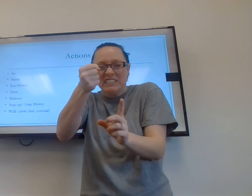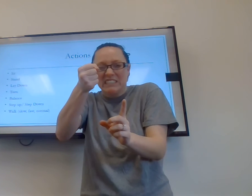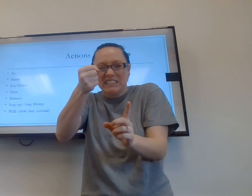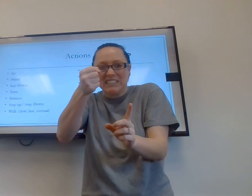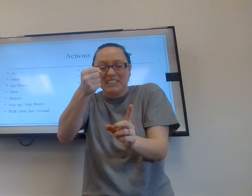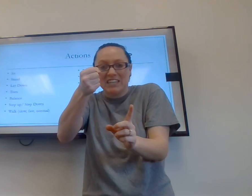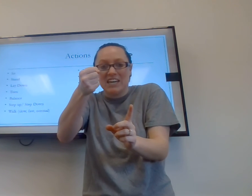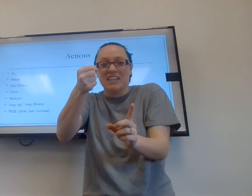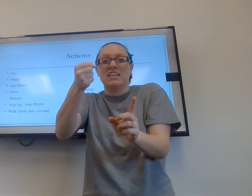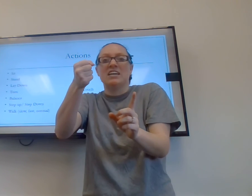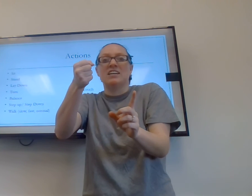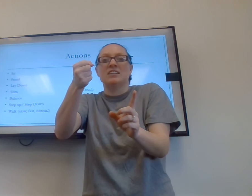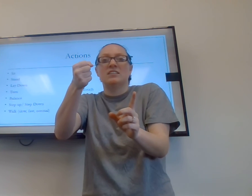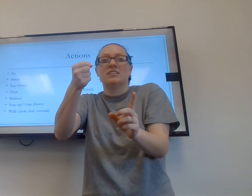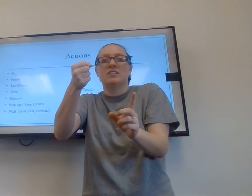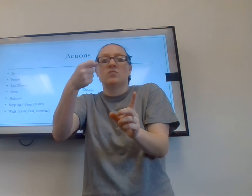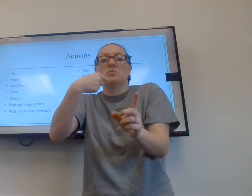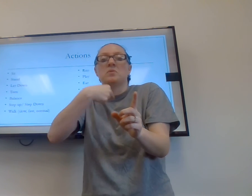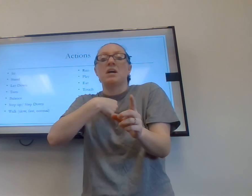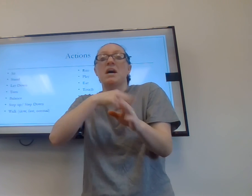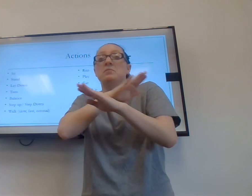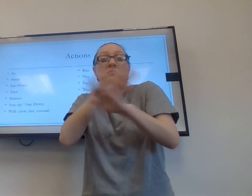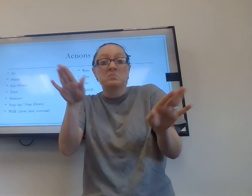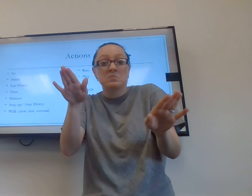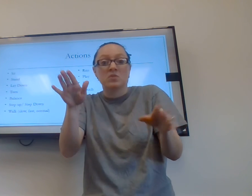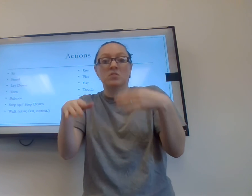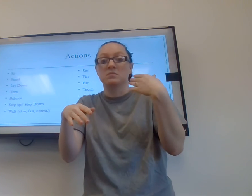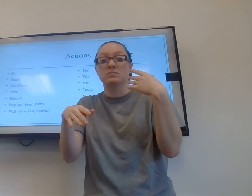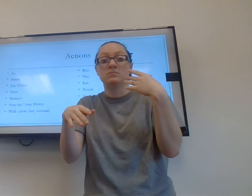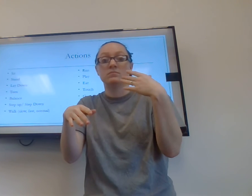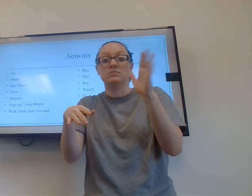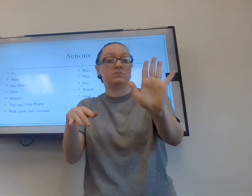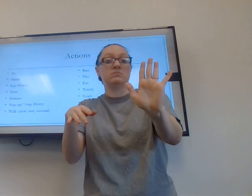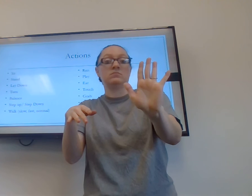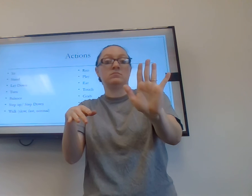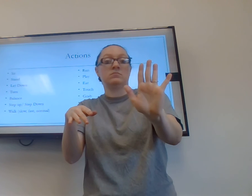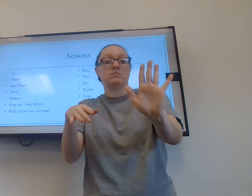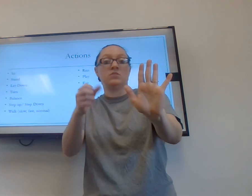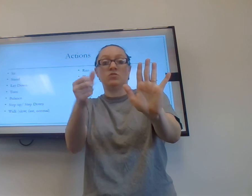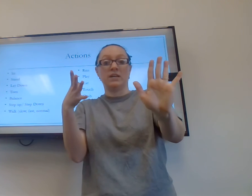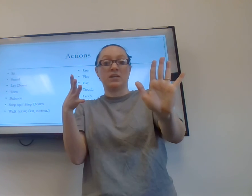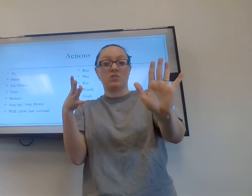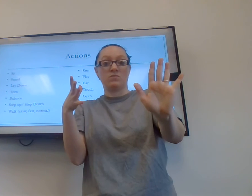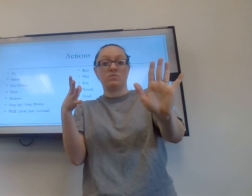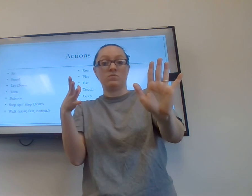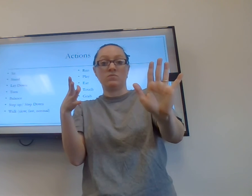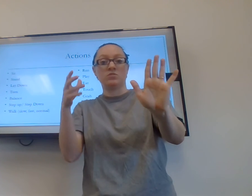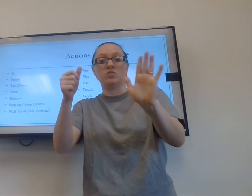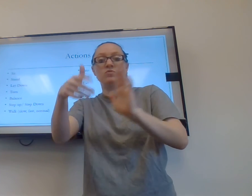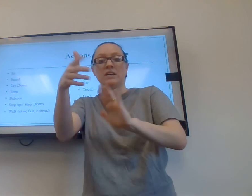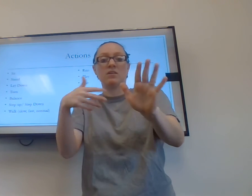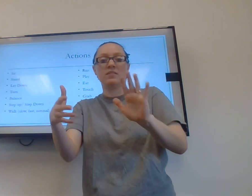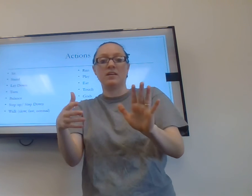and then when I, or you let go. So you tell them